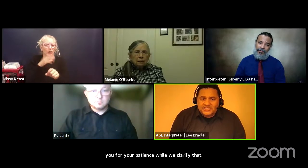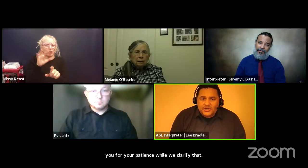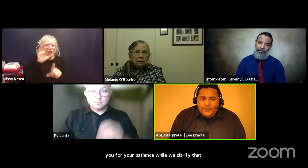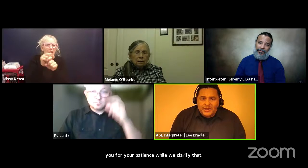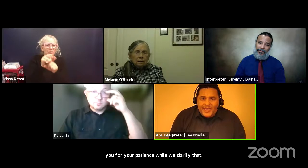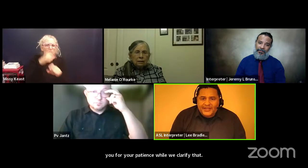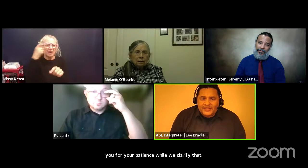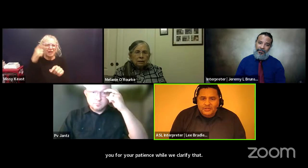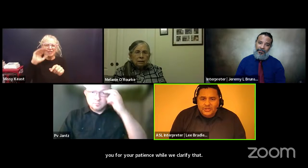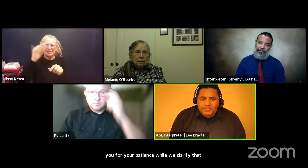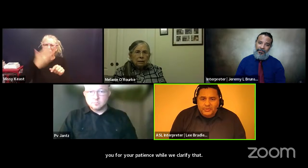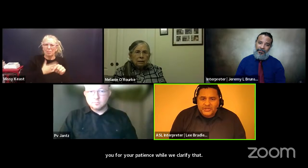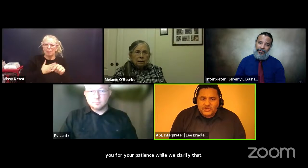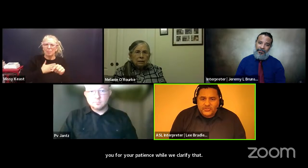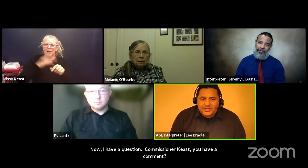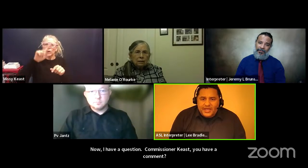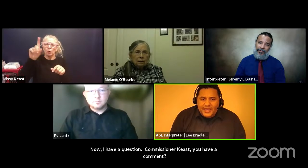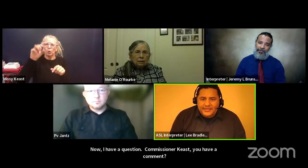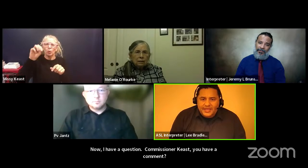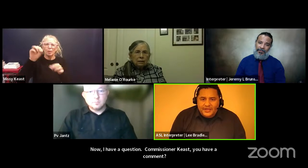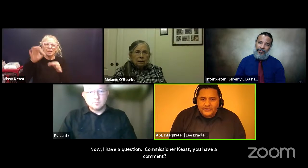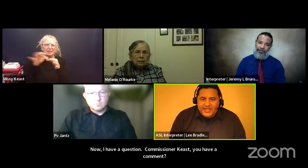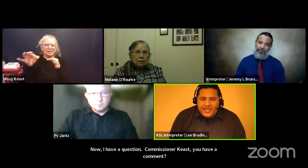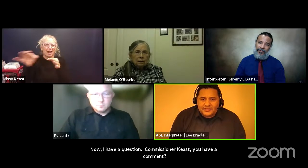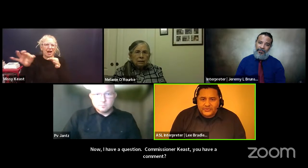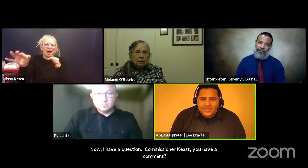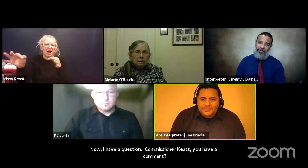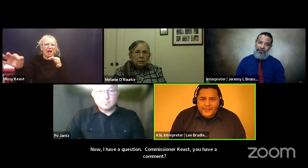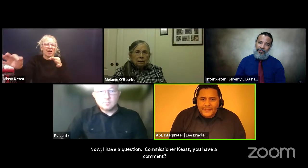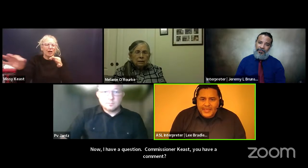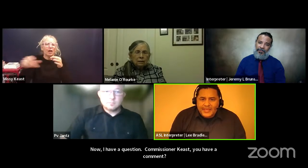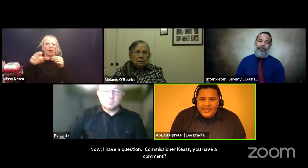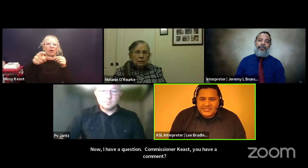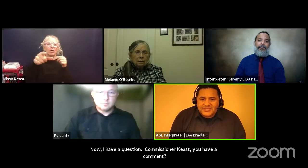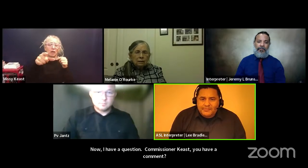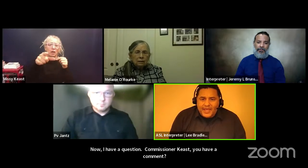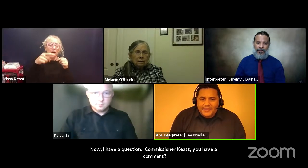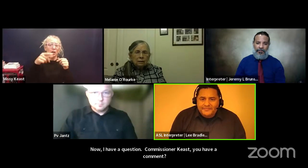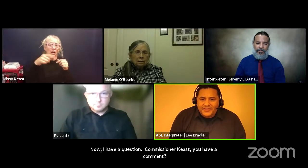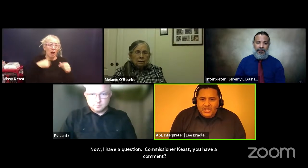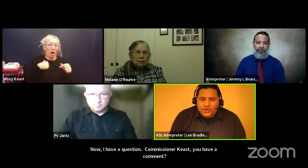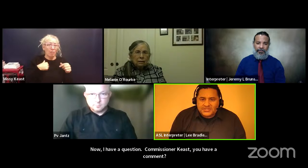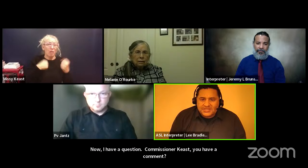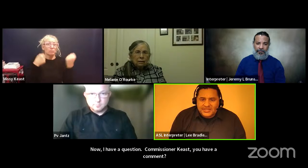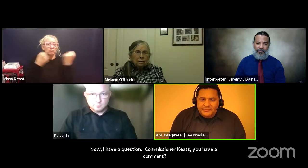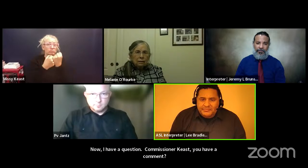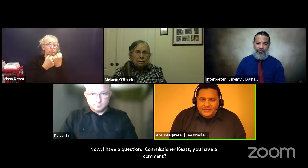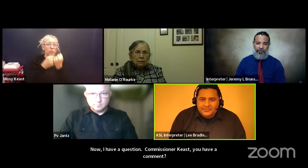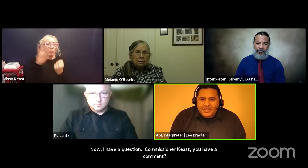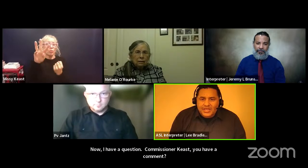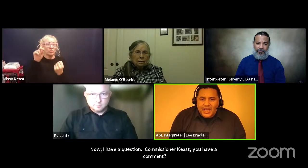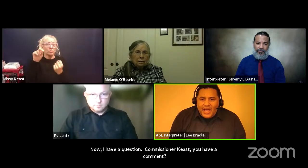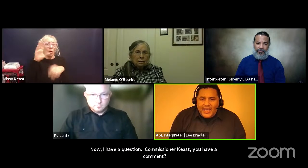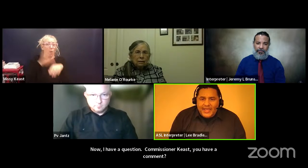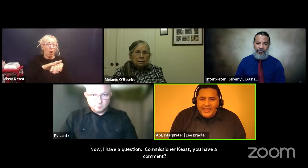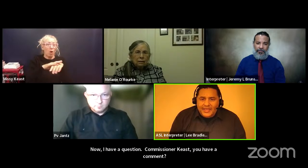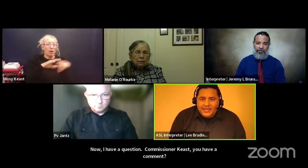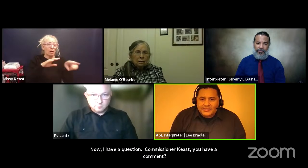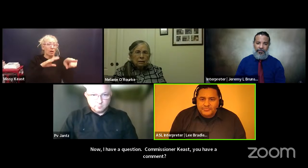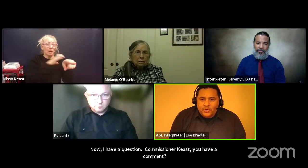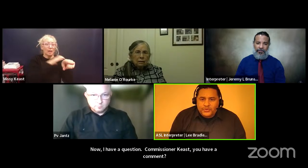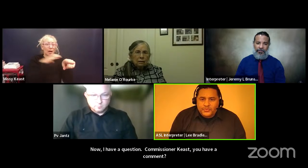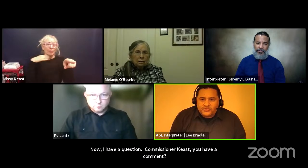Commissioner Keast here, I want to backtrack a little bit. I want to make sure that I understand clearly. It seems that my video is delayed a bit.